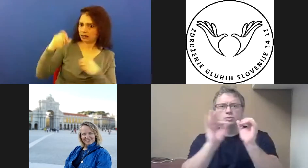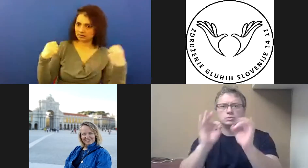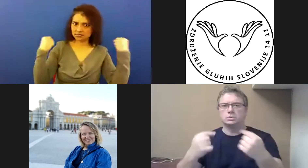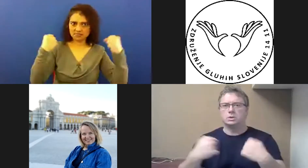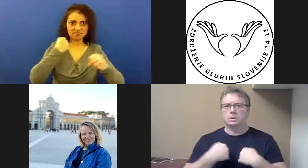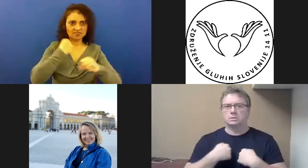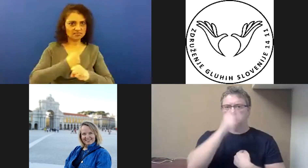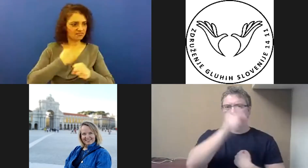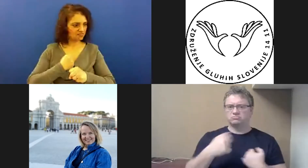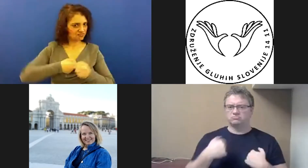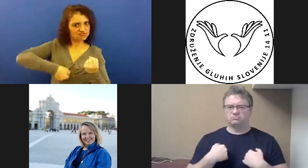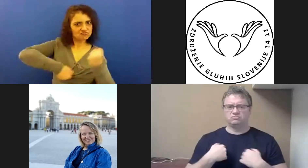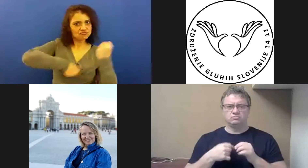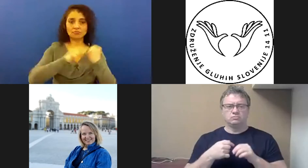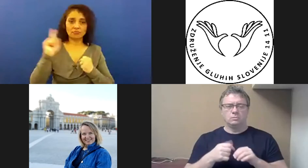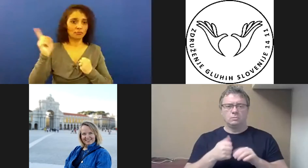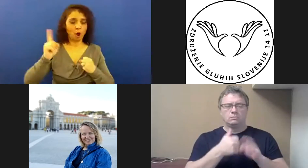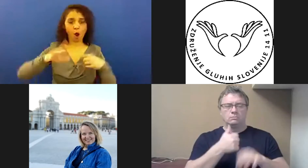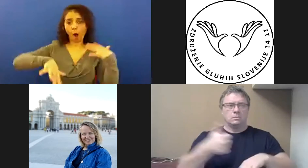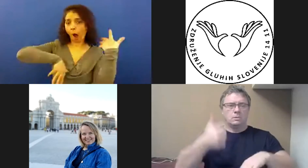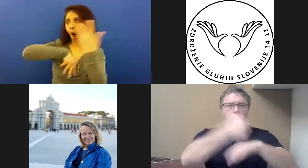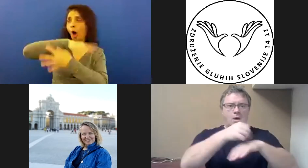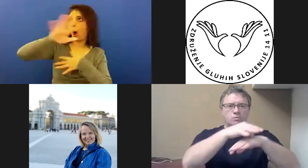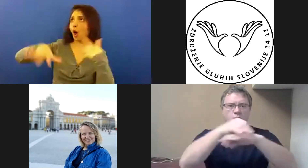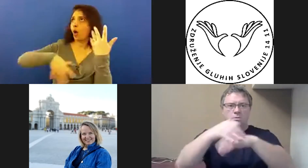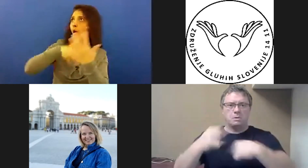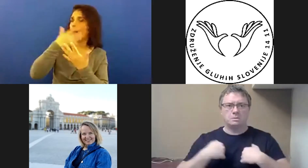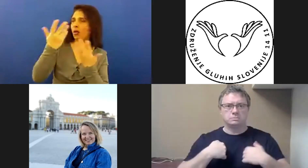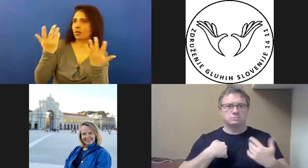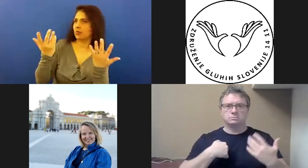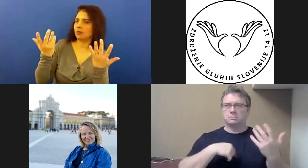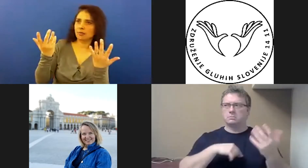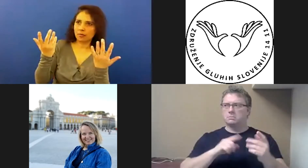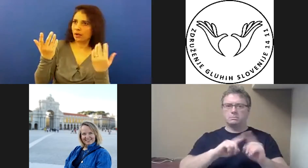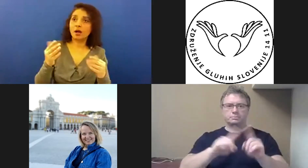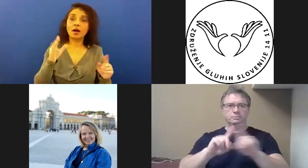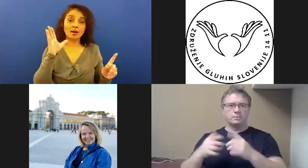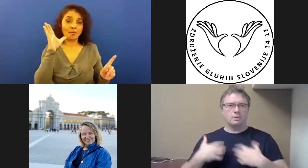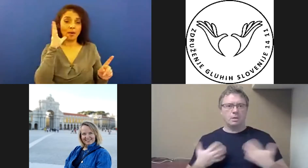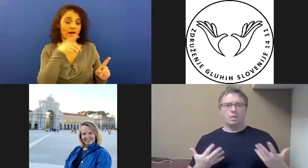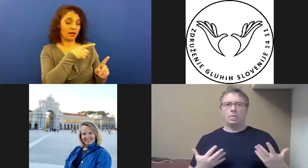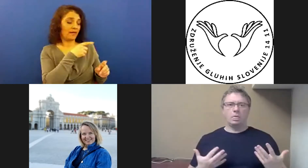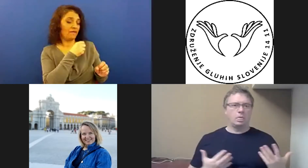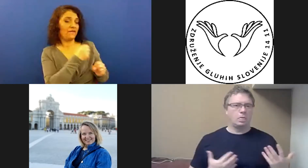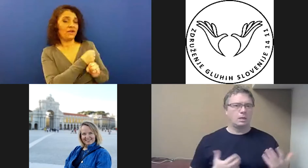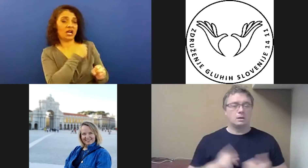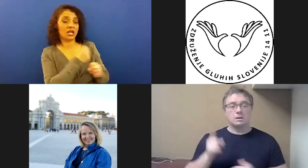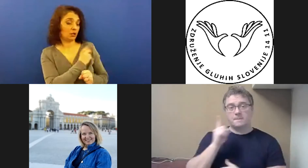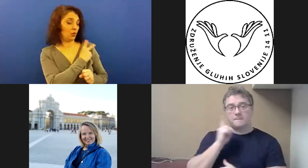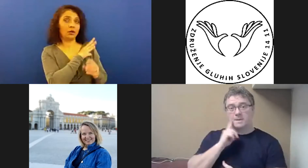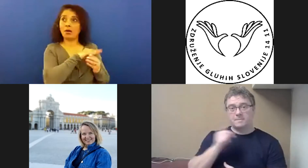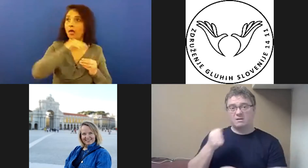to take care of my oldest brother's family. It was a mess.